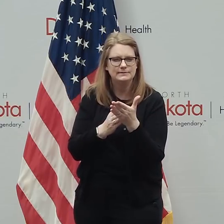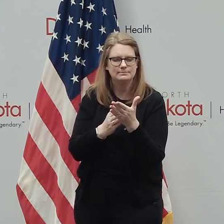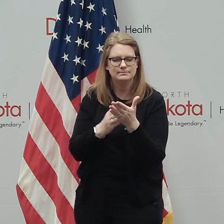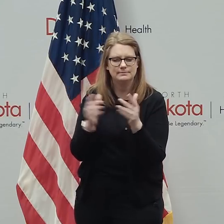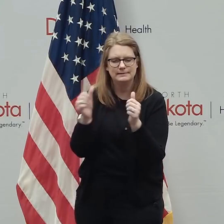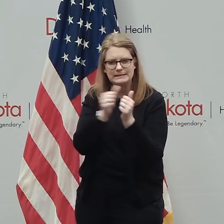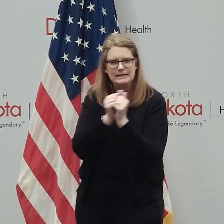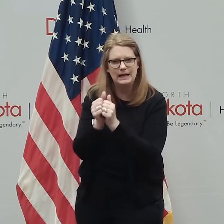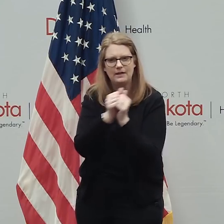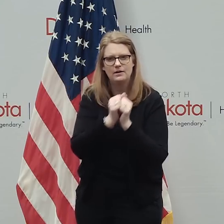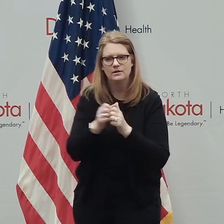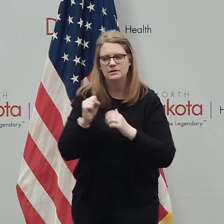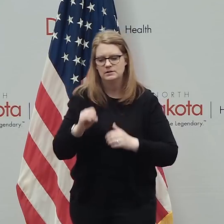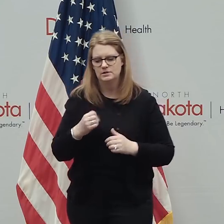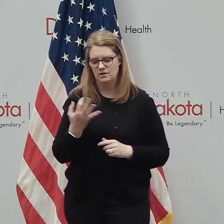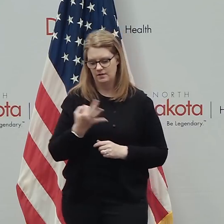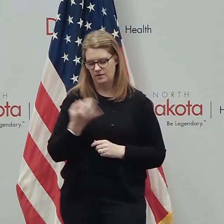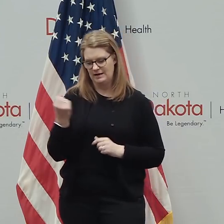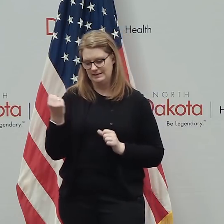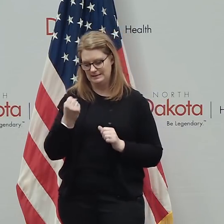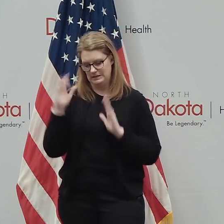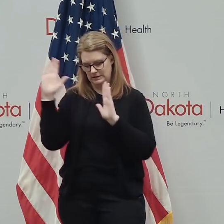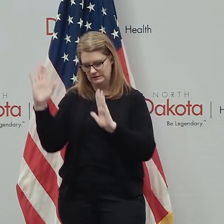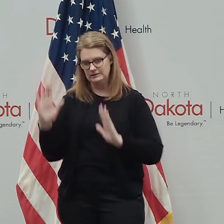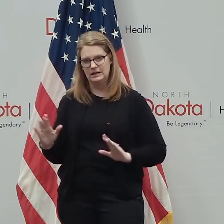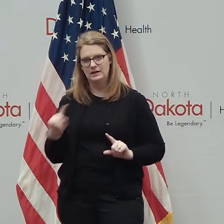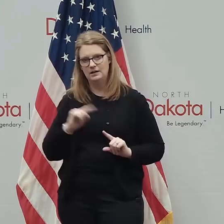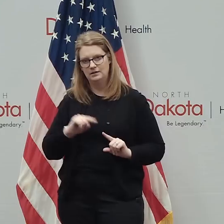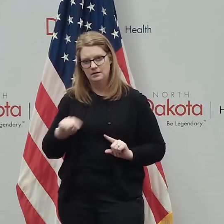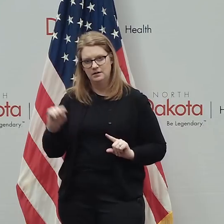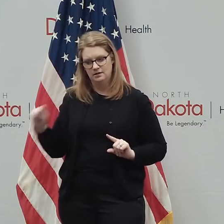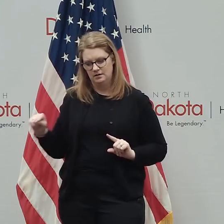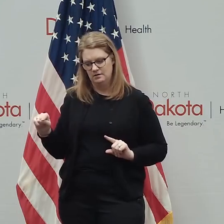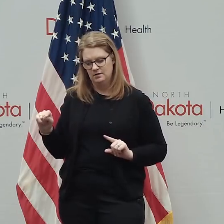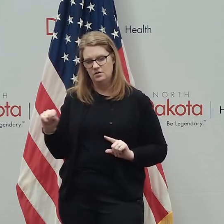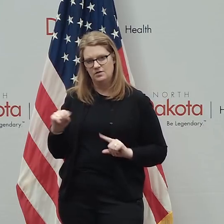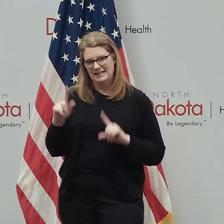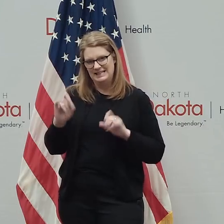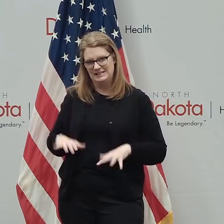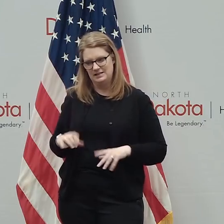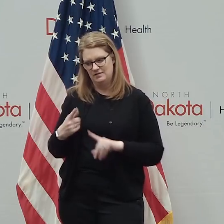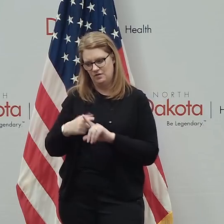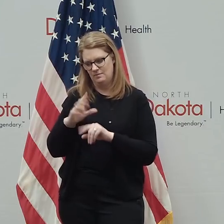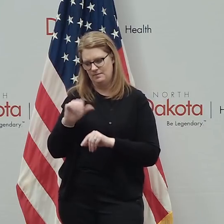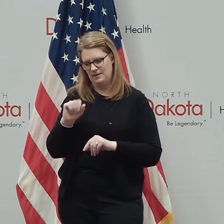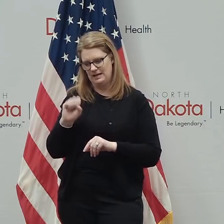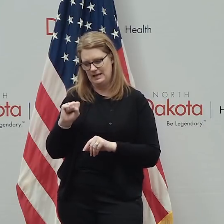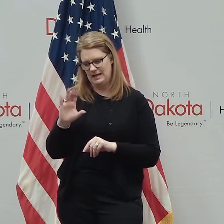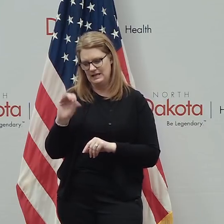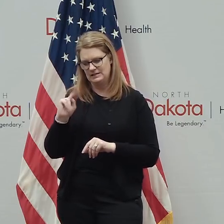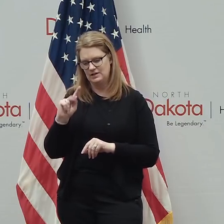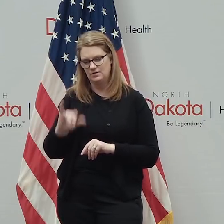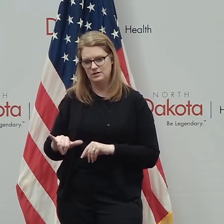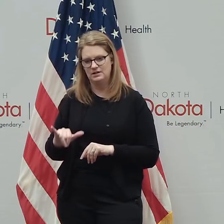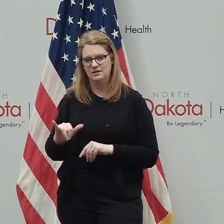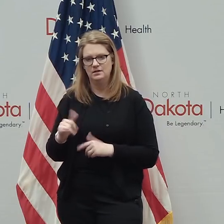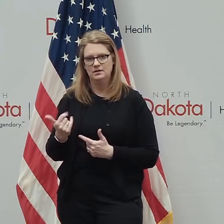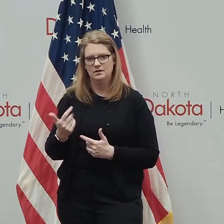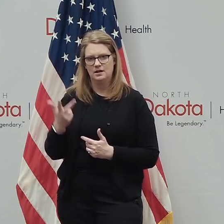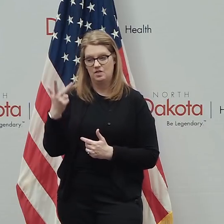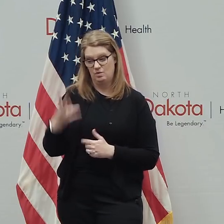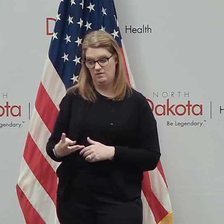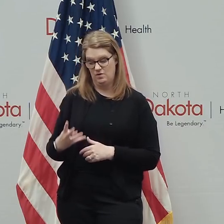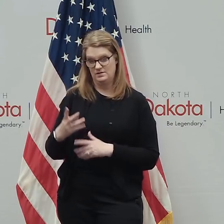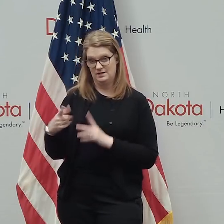on Friday, Saturday, Sunday, that are coming out of the Cass County, for example, because again, almost 3/4 of the